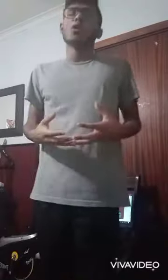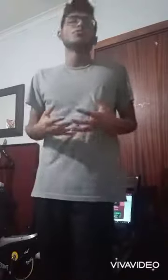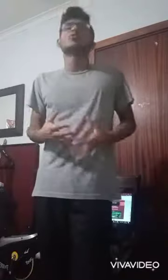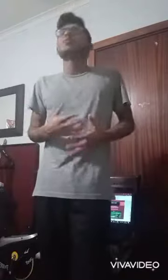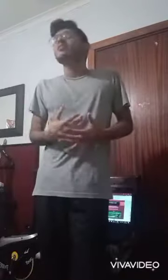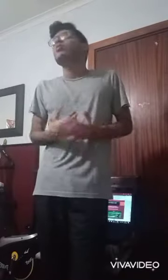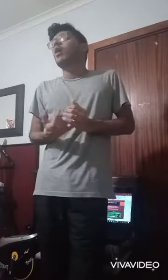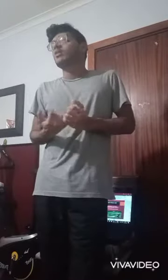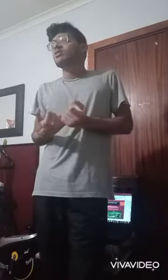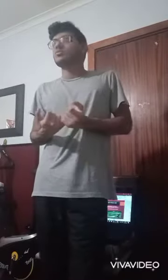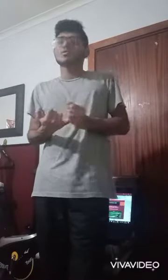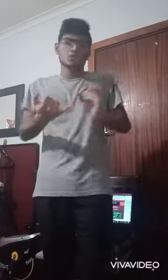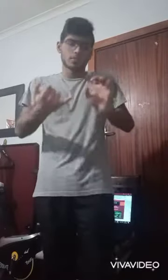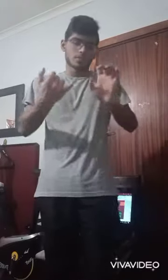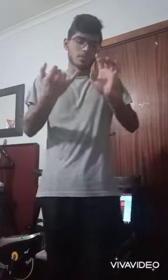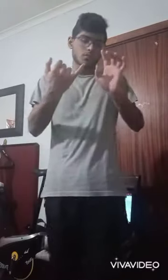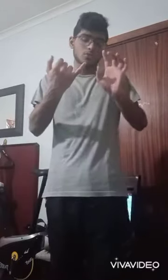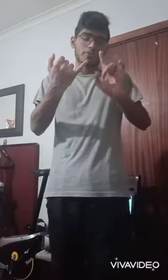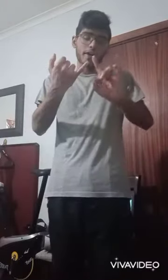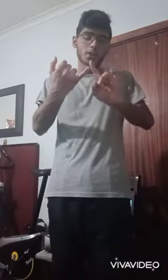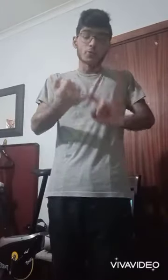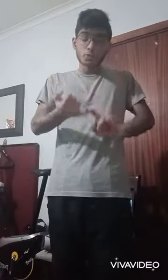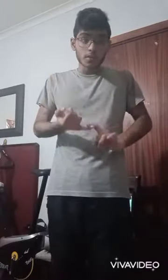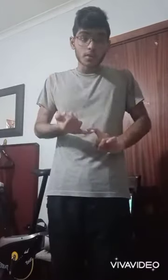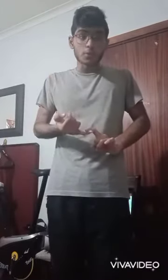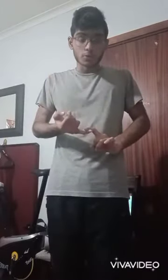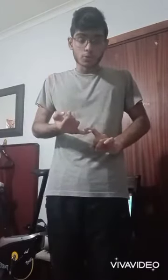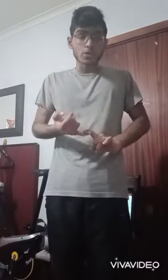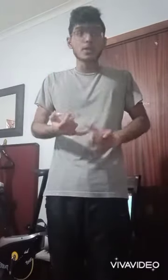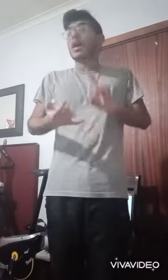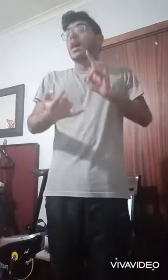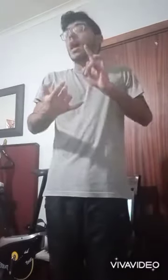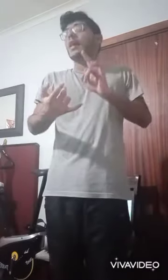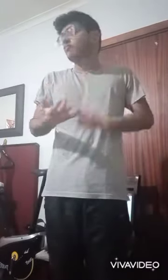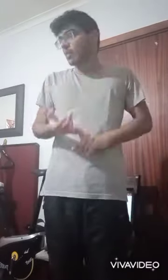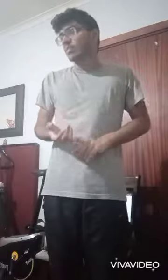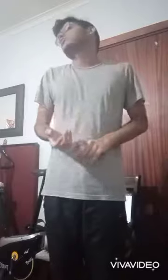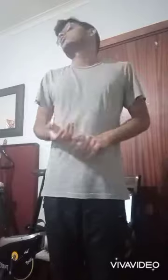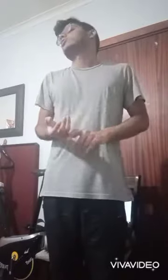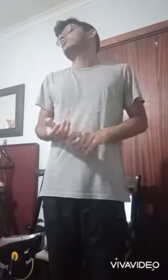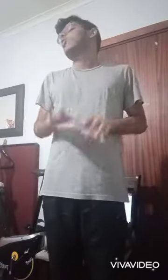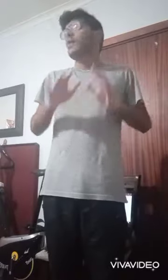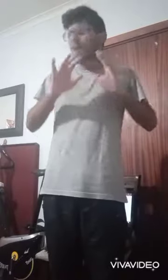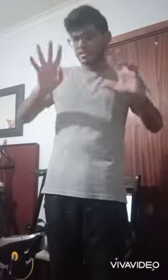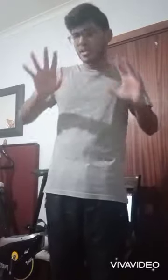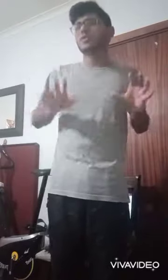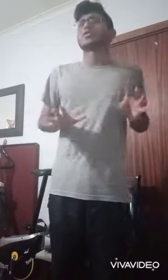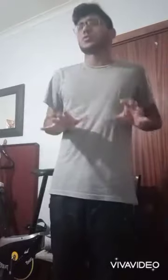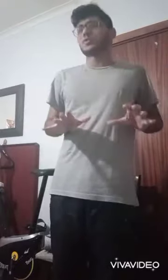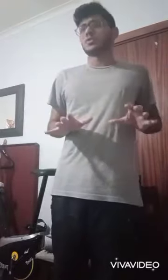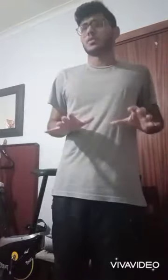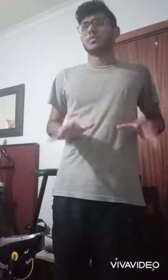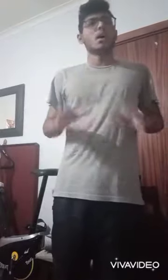So mainly water is polluted also via human pollution and farming pollution or agricultural pollution.